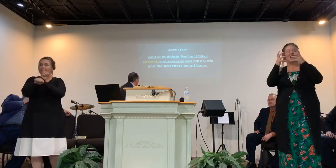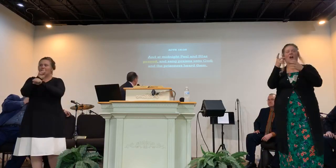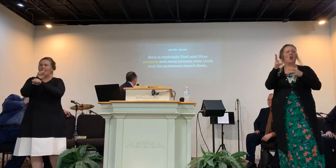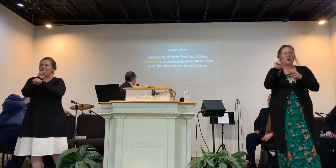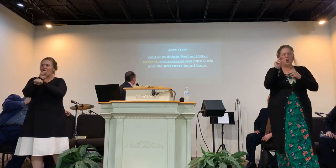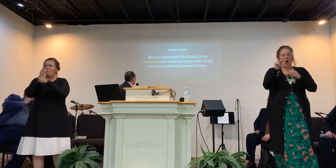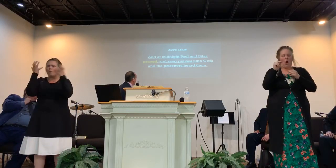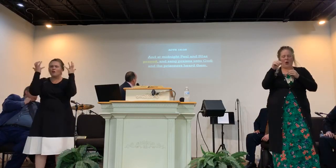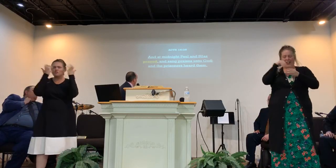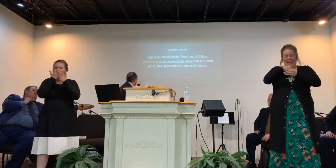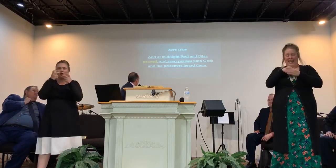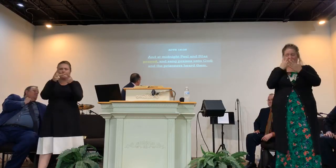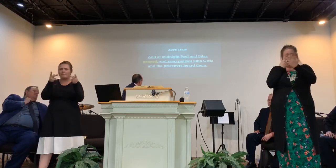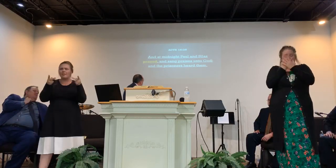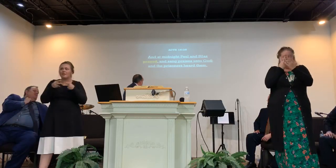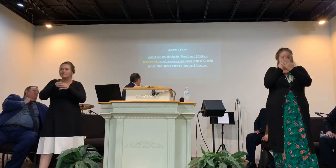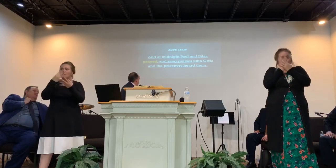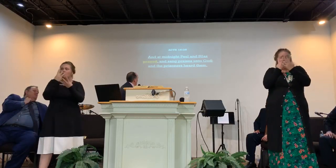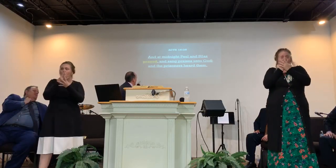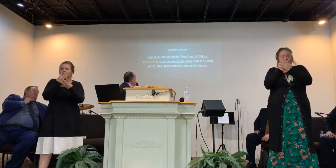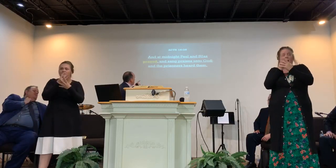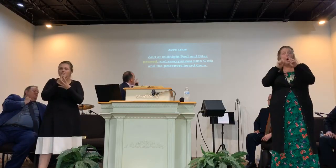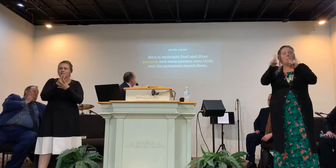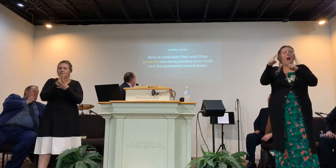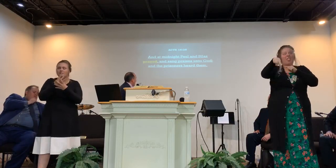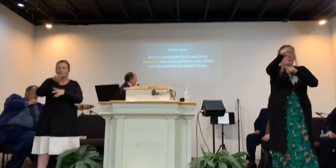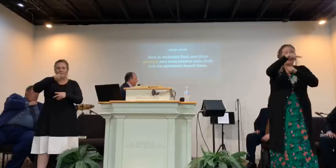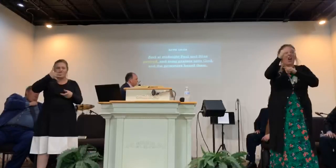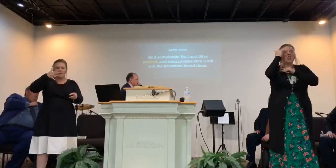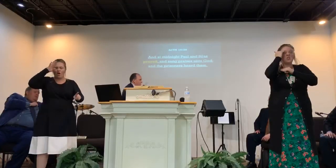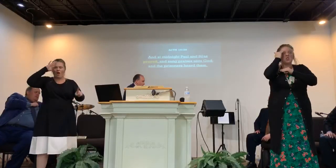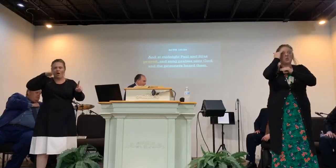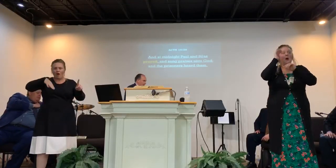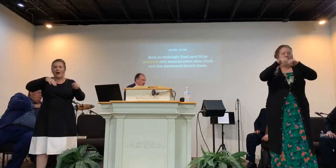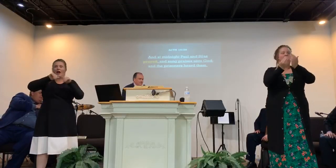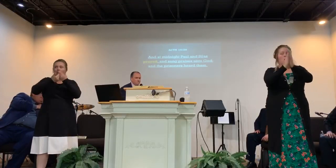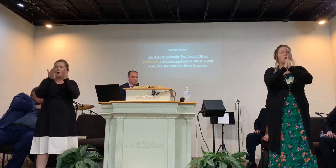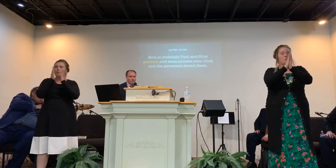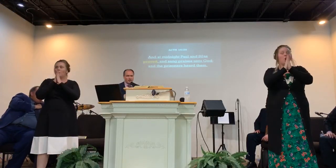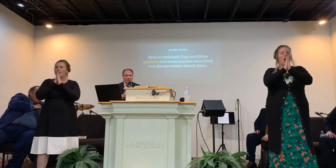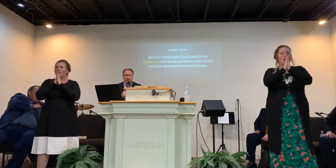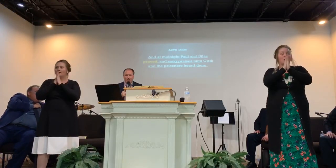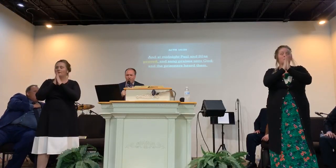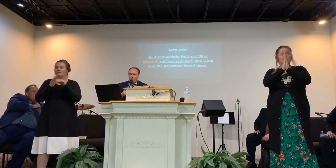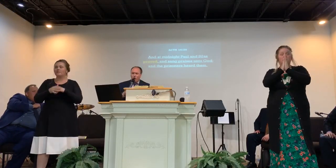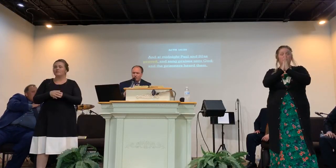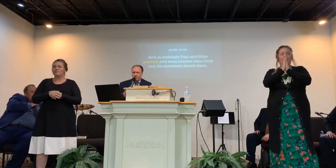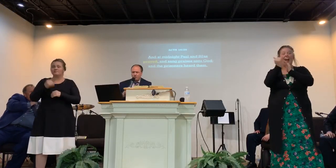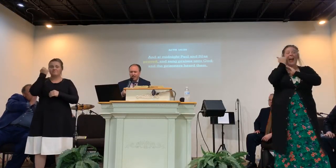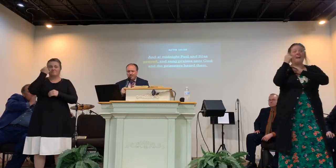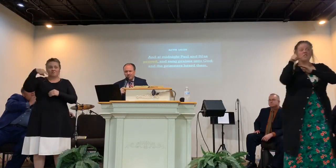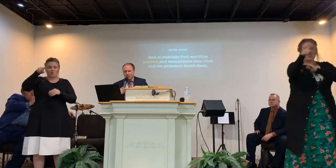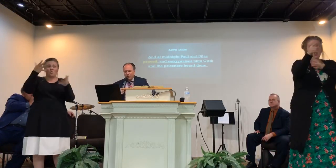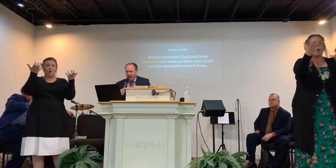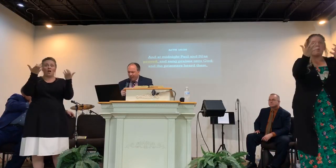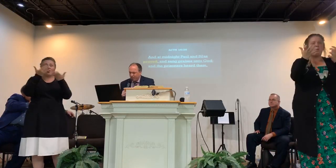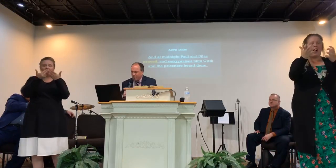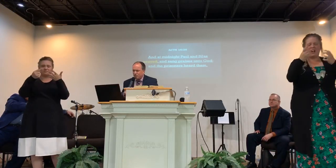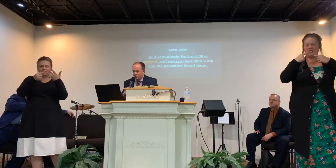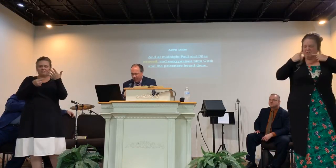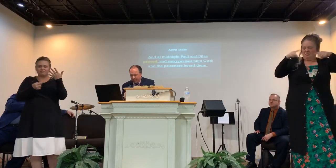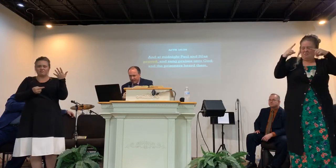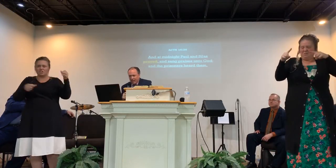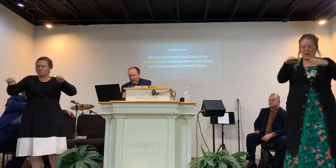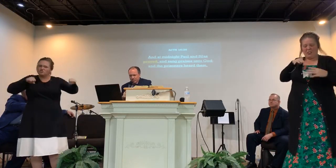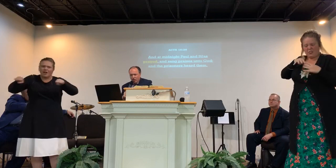darkest place of the inner prison, but they knew how to pray. If you want some things in your life